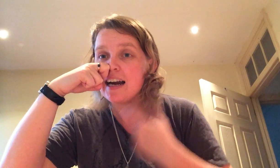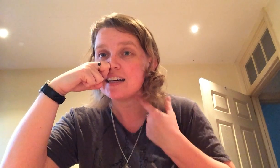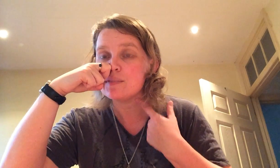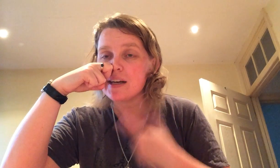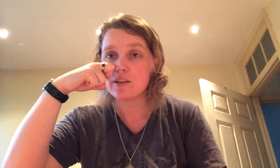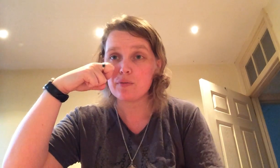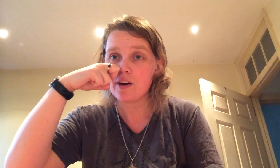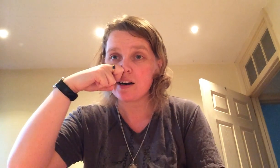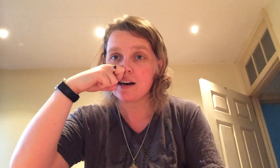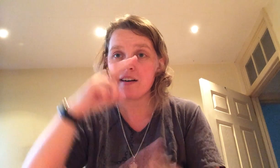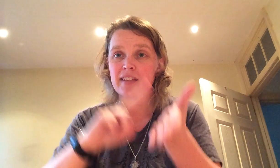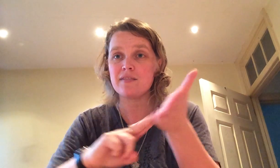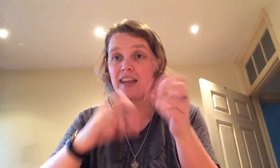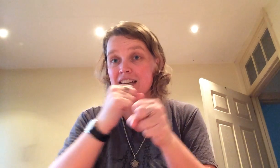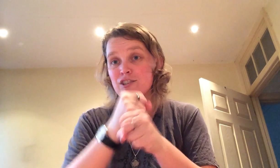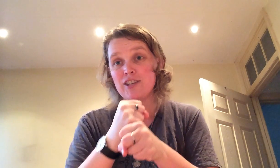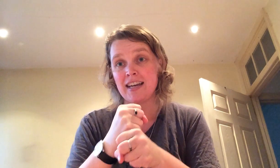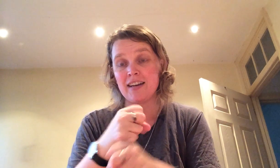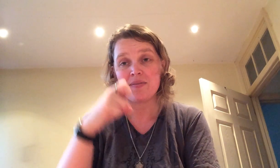to the back of the throat. That's for NG.